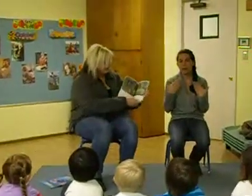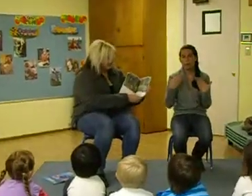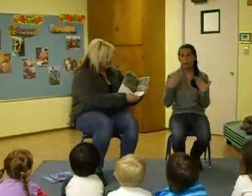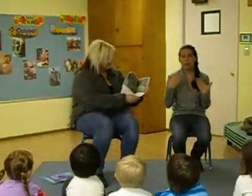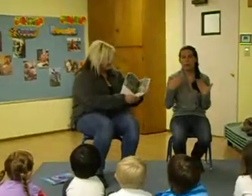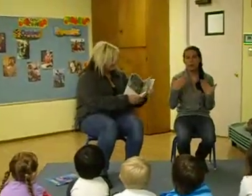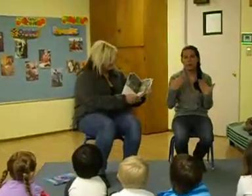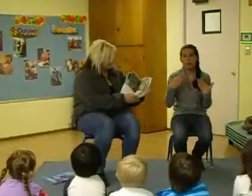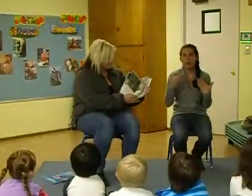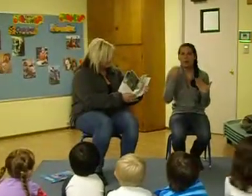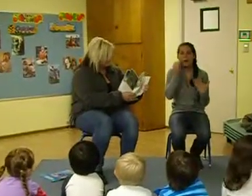Lilac.